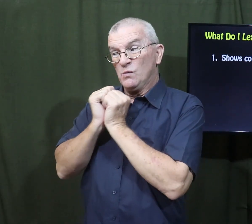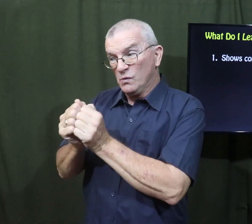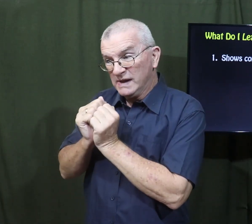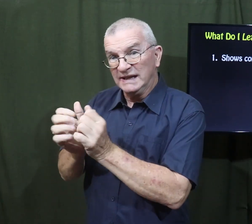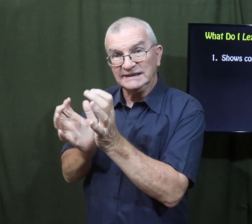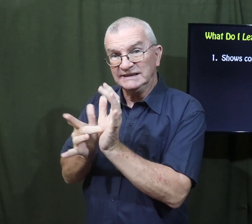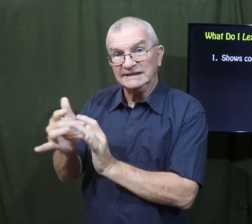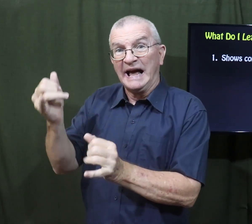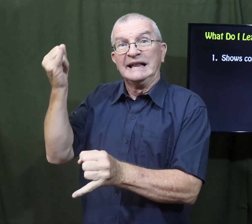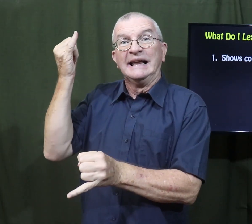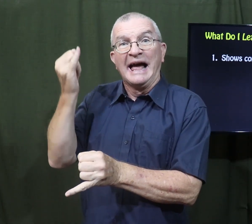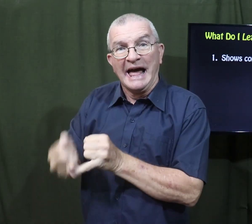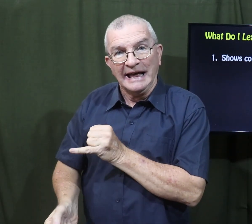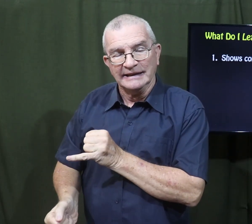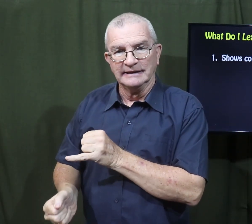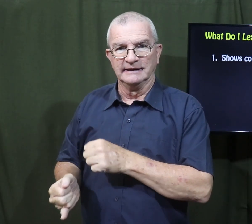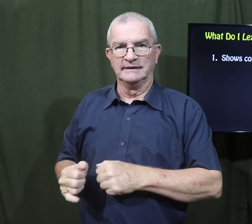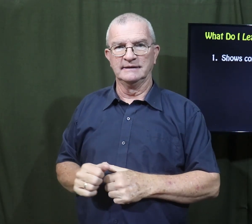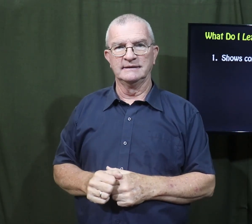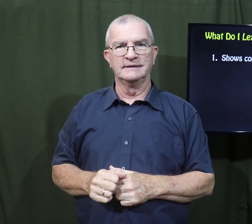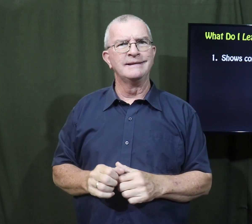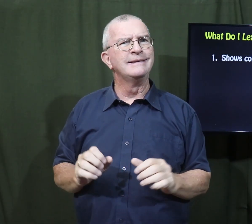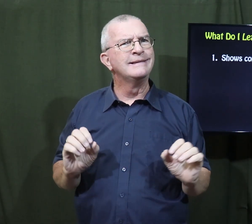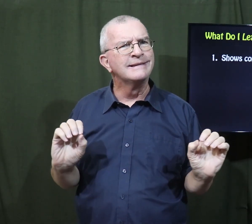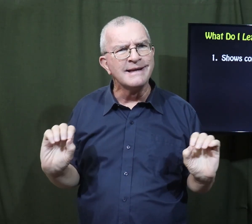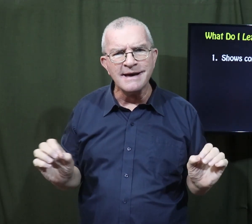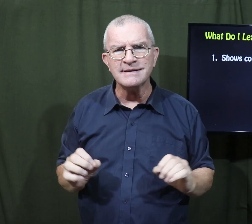Nobody was with Jesus at the end. None.